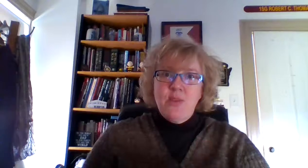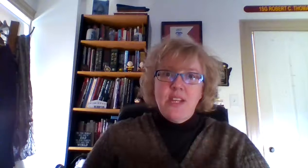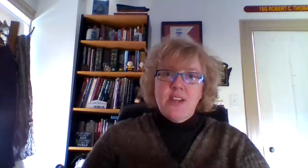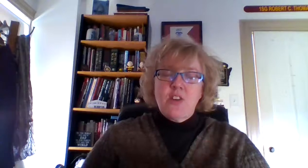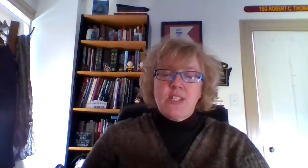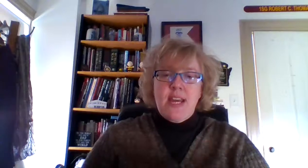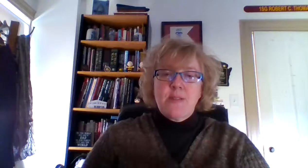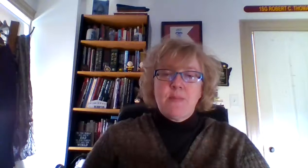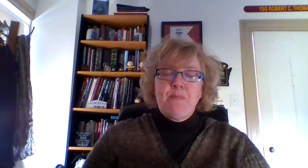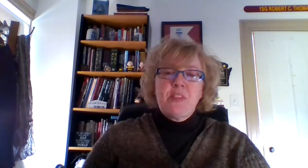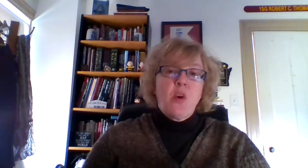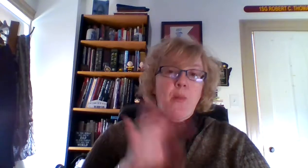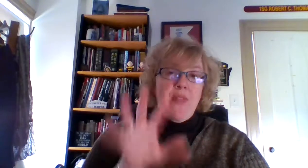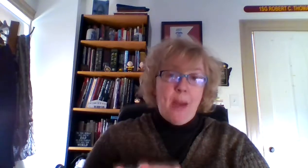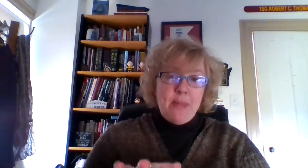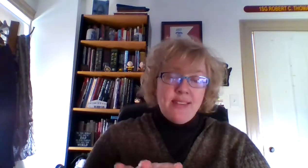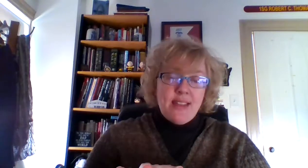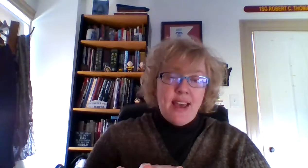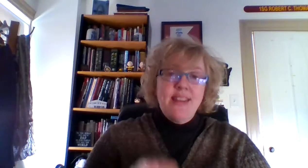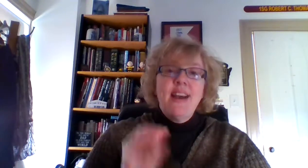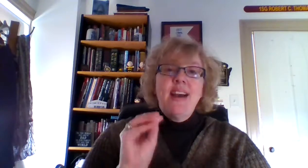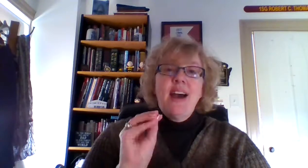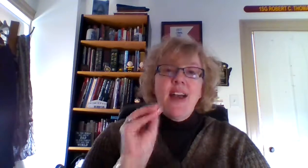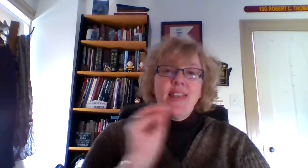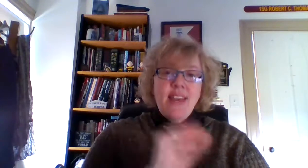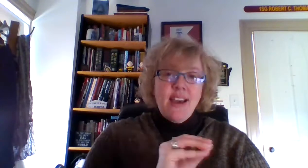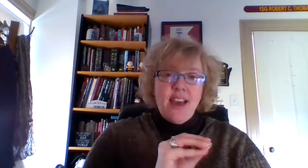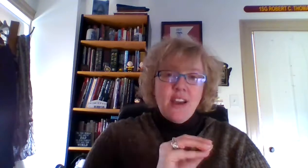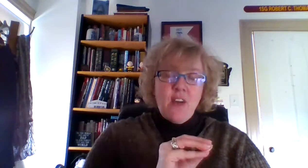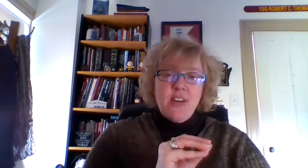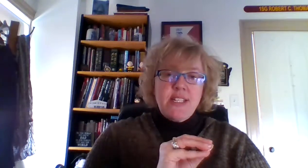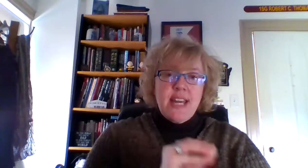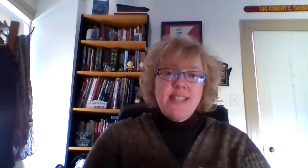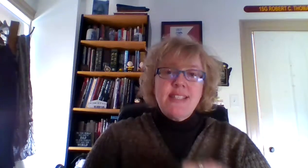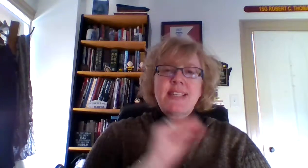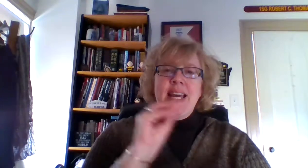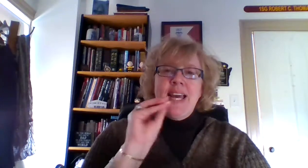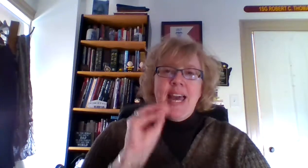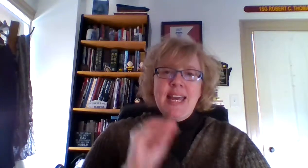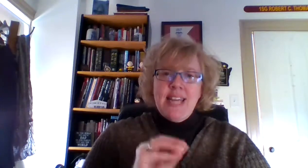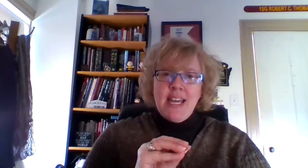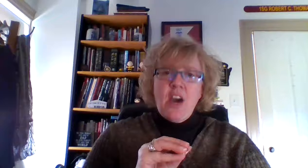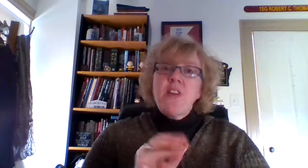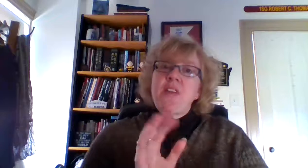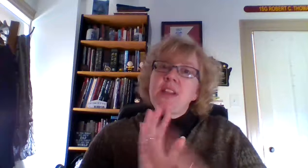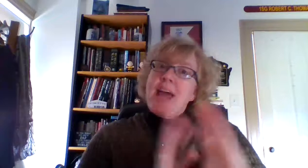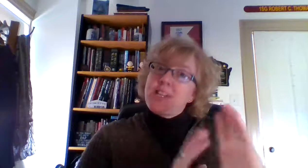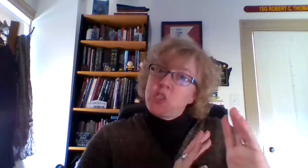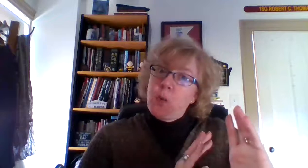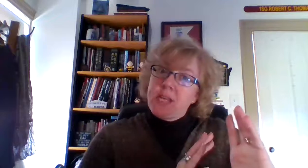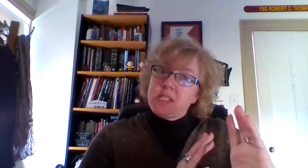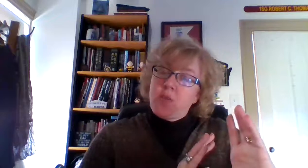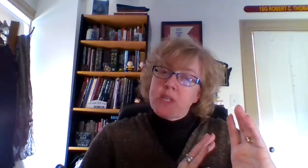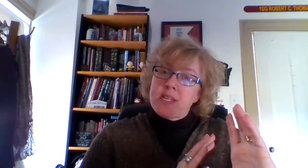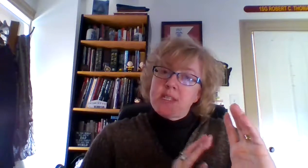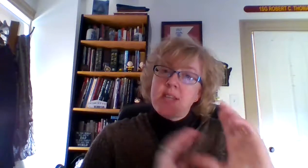need to understand. So that being said, I think I kind of covered attendance and I covered the last 2 weeks of quizzes.